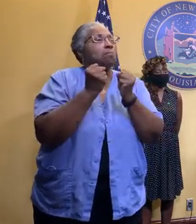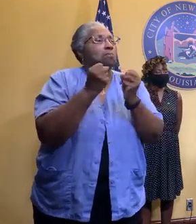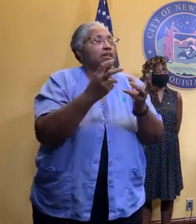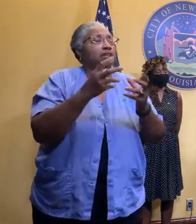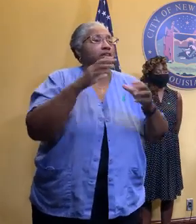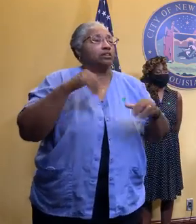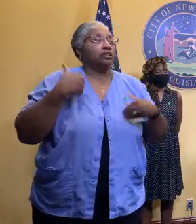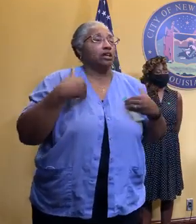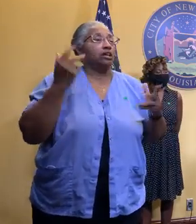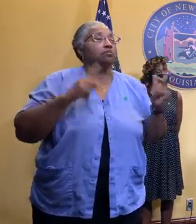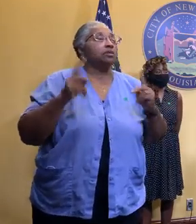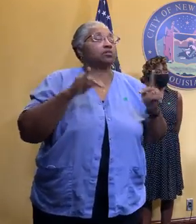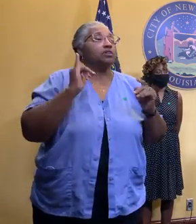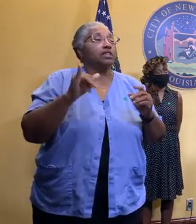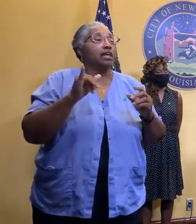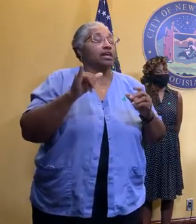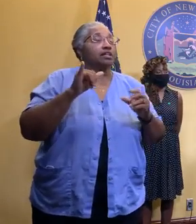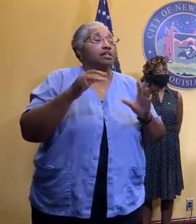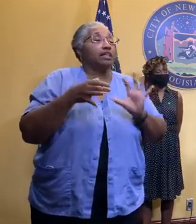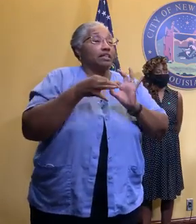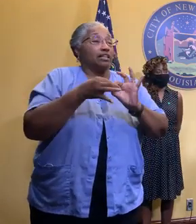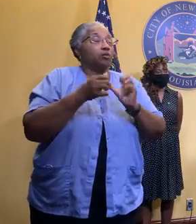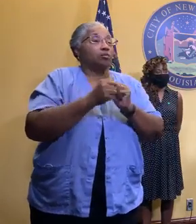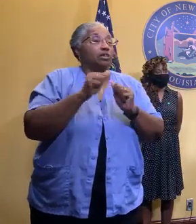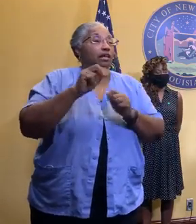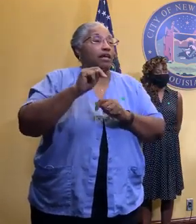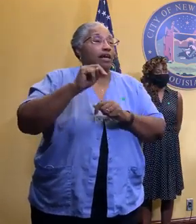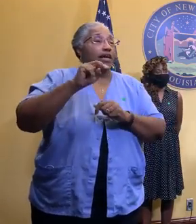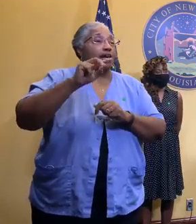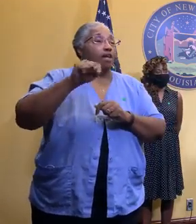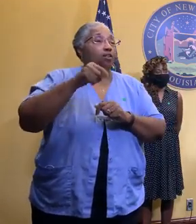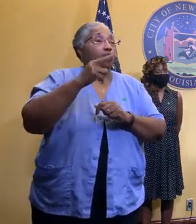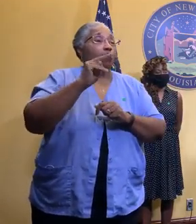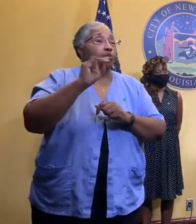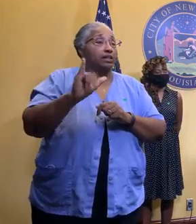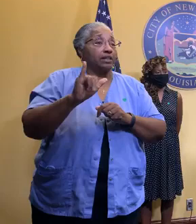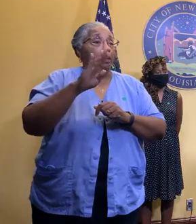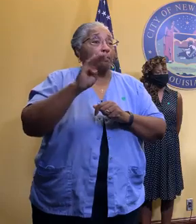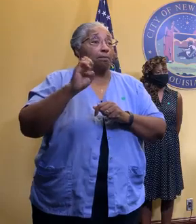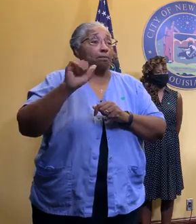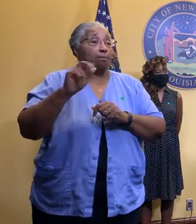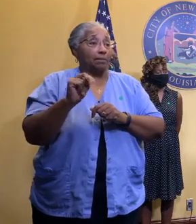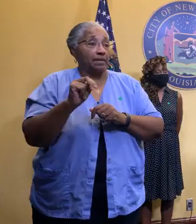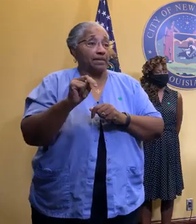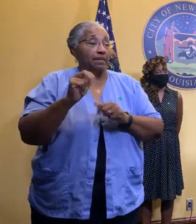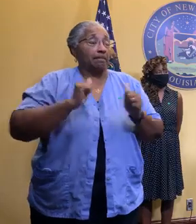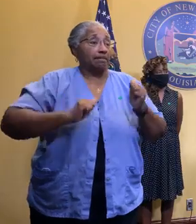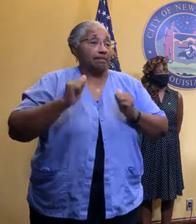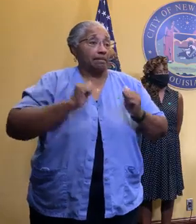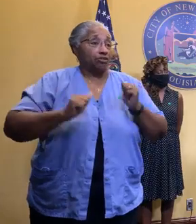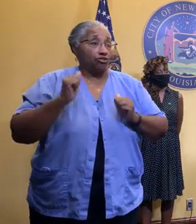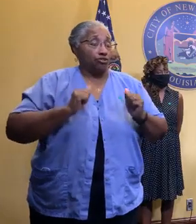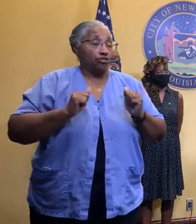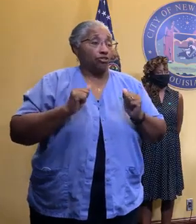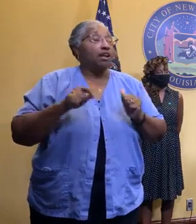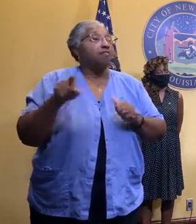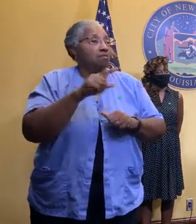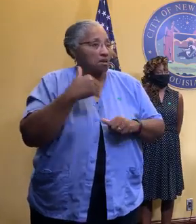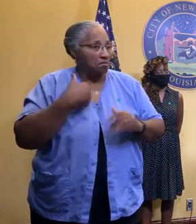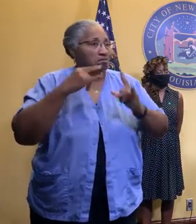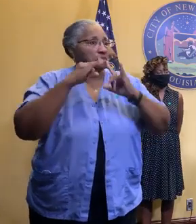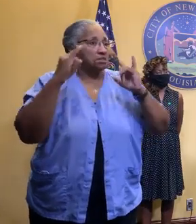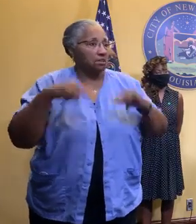the Anthony Bean Theater. They had a camp. And listening to our children, and from